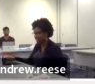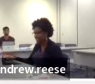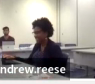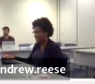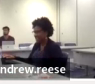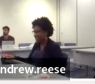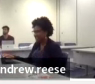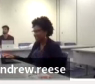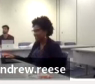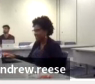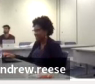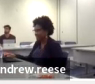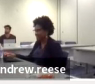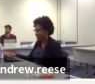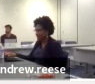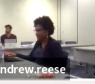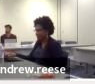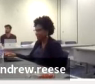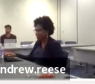cases.